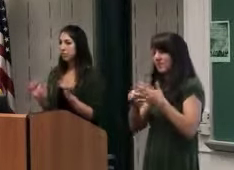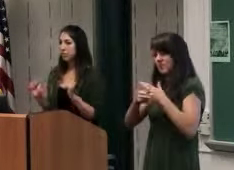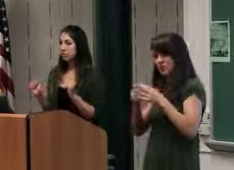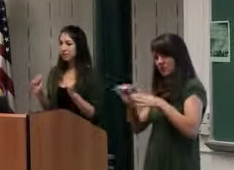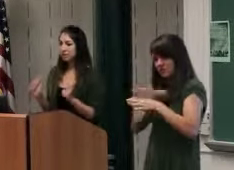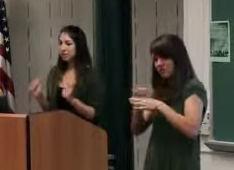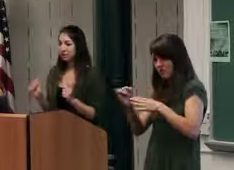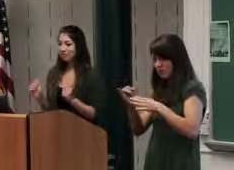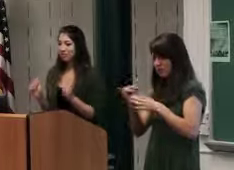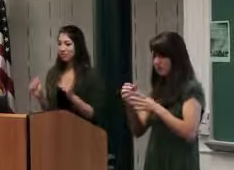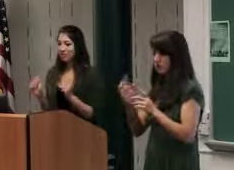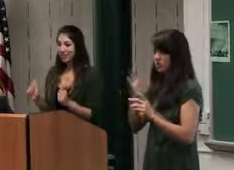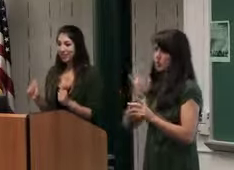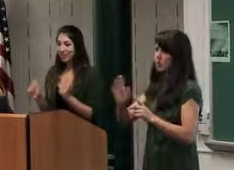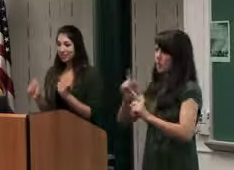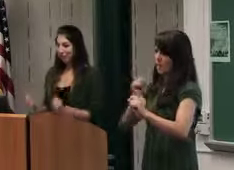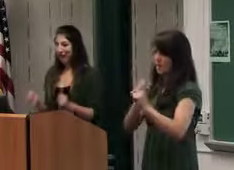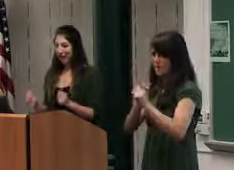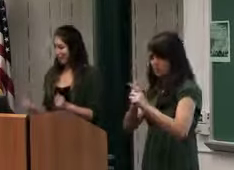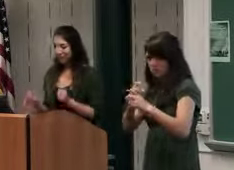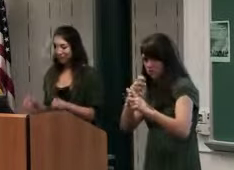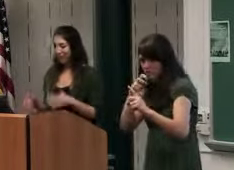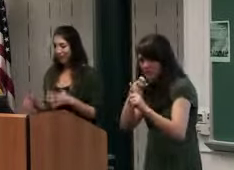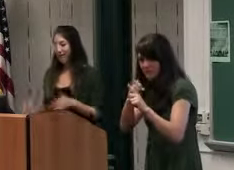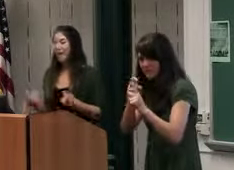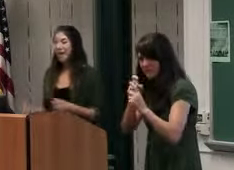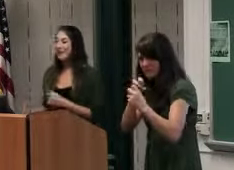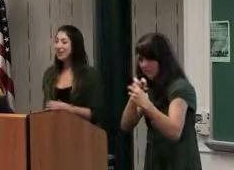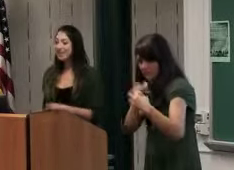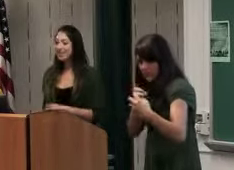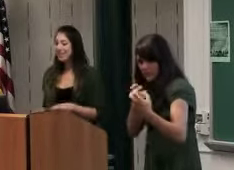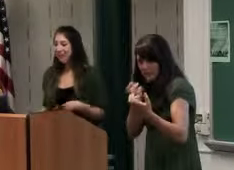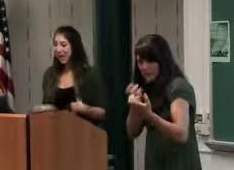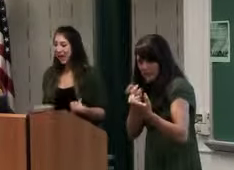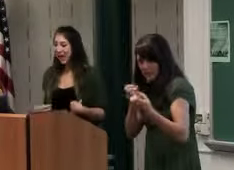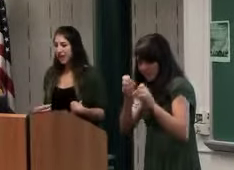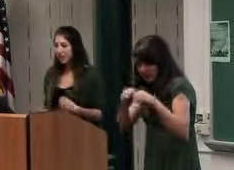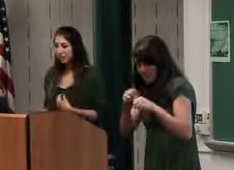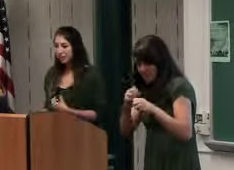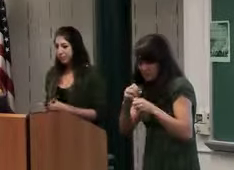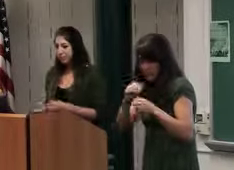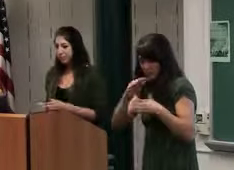hands-up time and build that up, those hours.